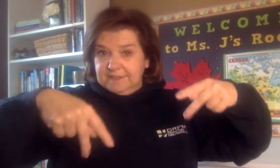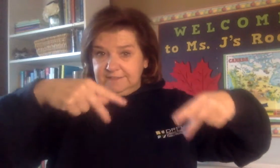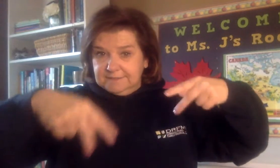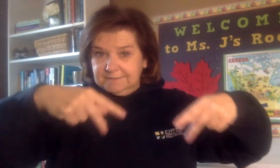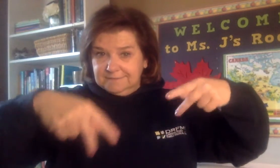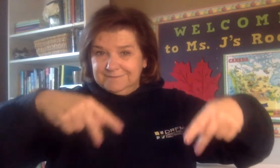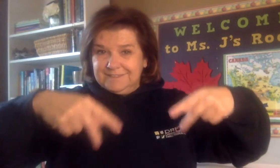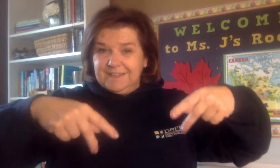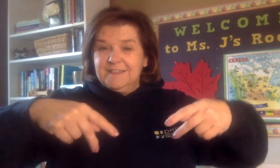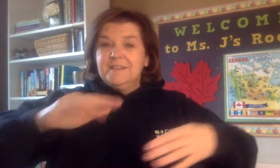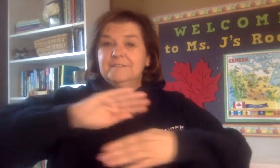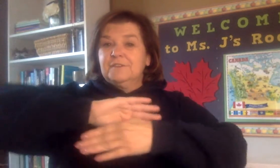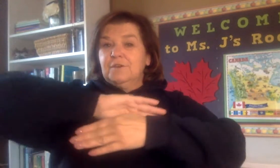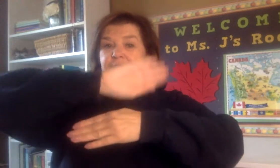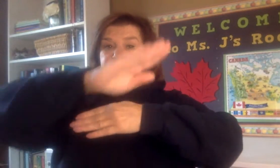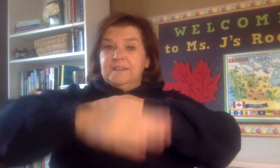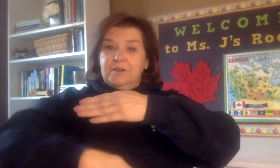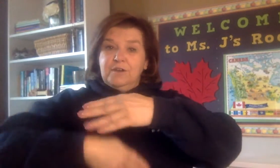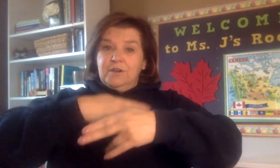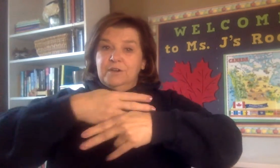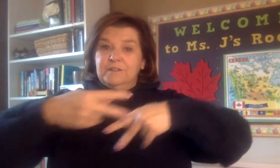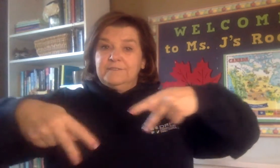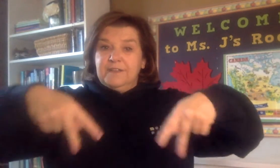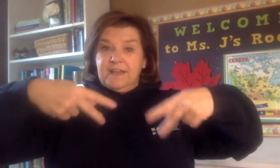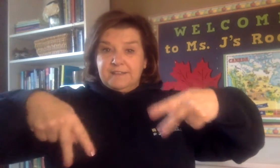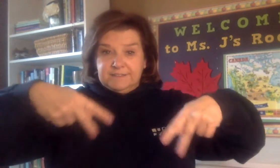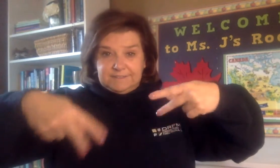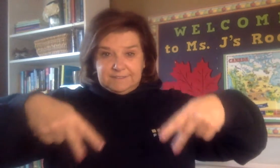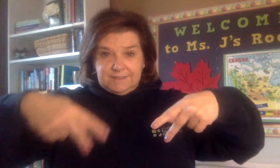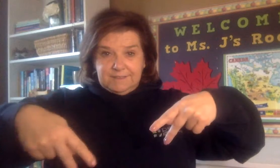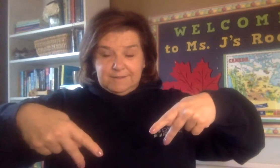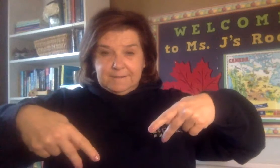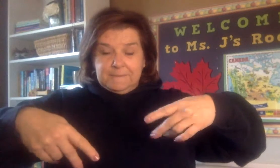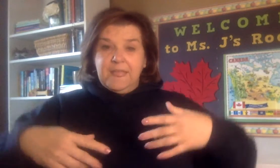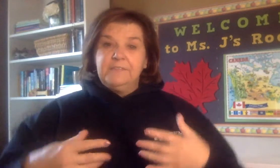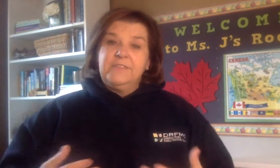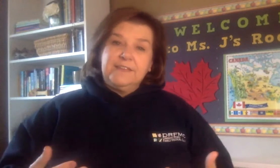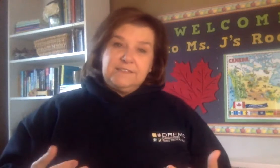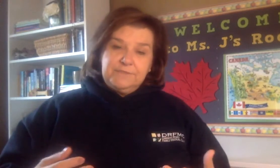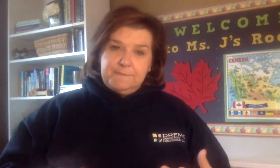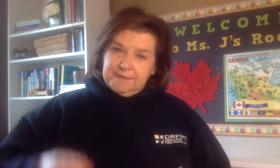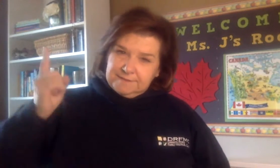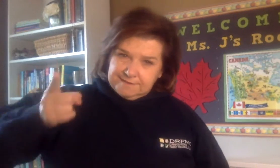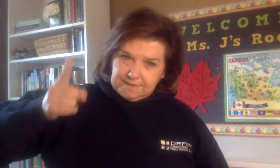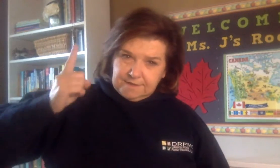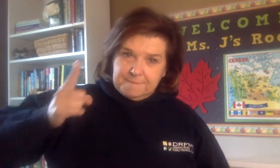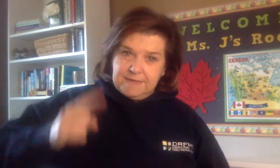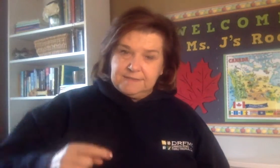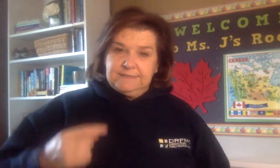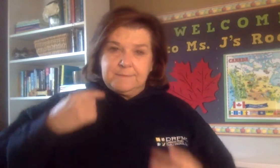us. Okay, so in all of us. And then the idea of command, it's not like commanding